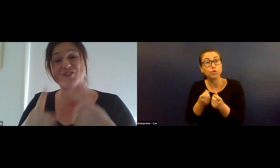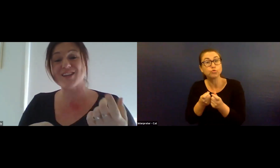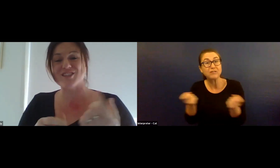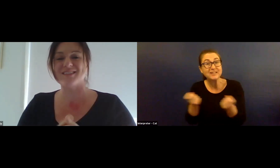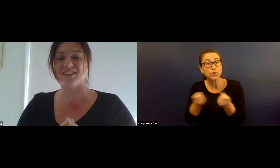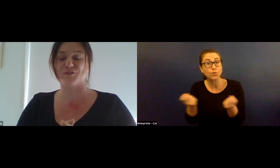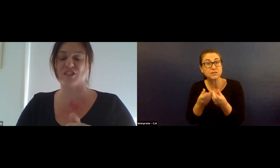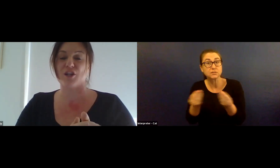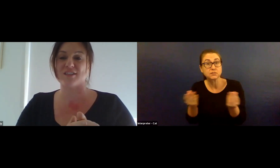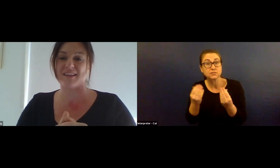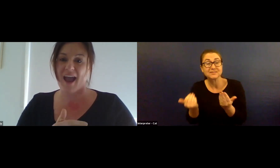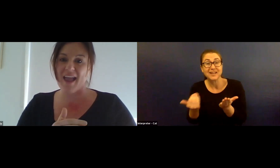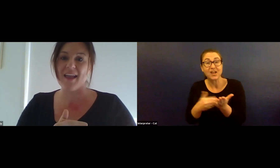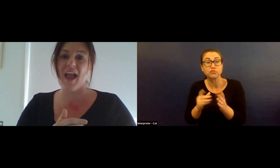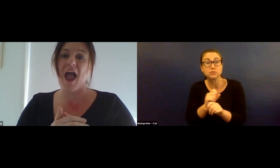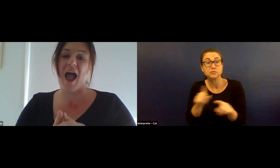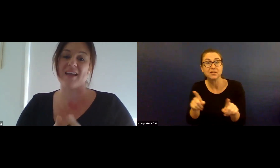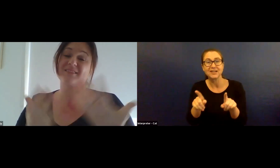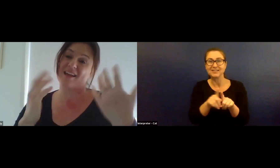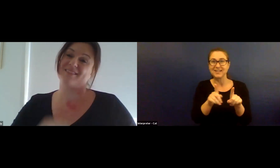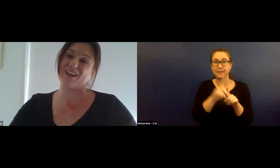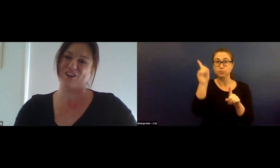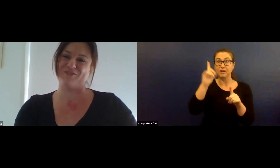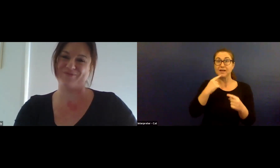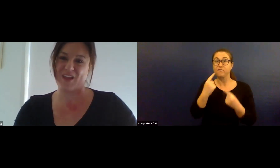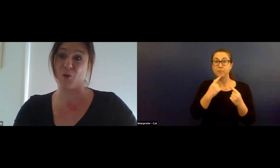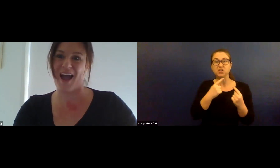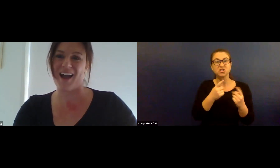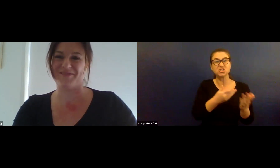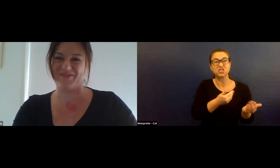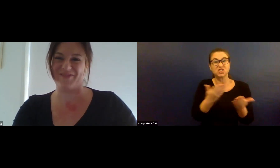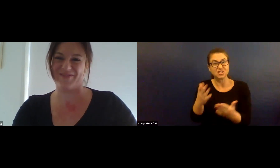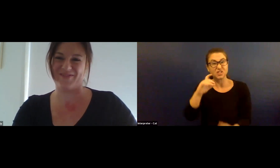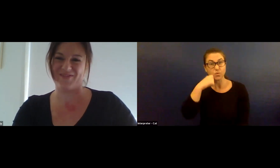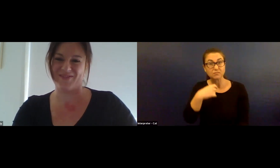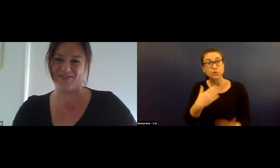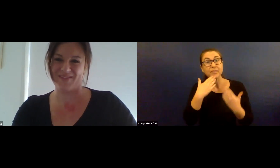these instructions that you've just learned today. And yeah, thank you. Good luck.